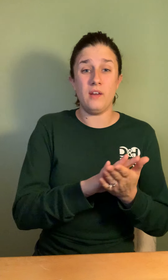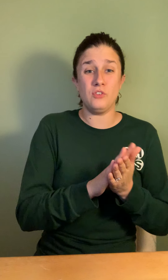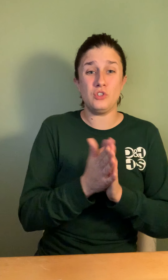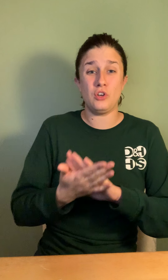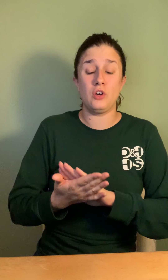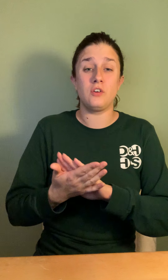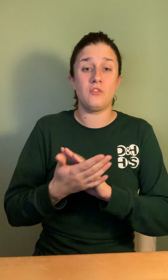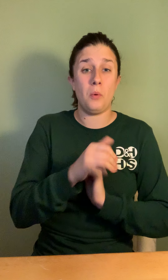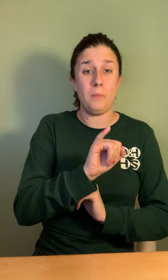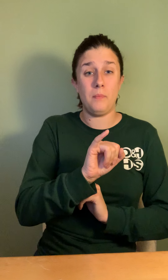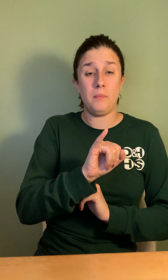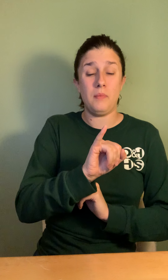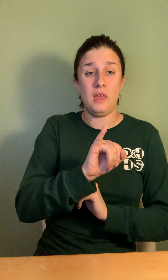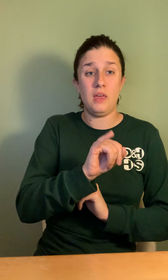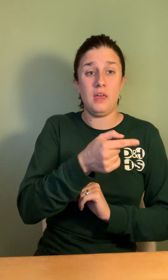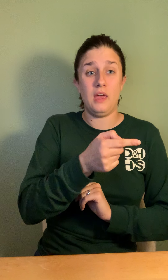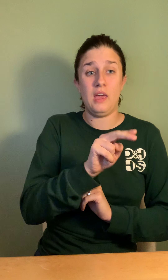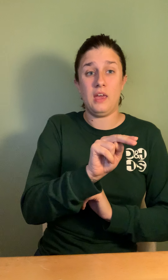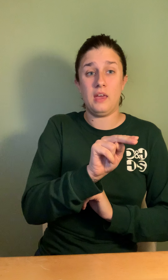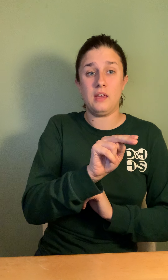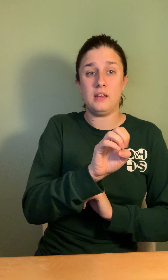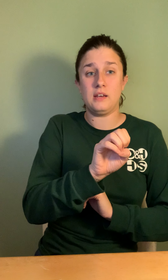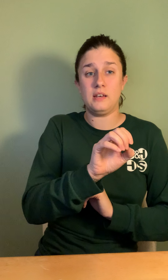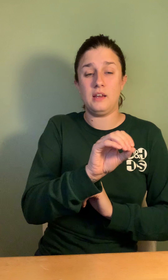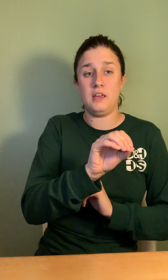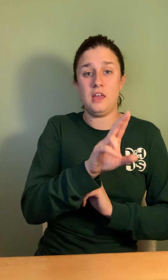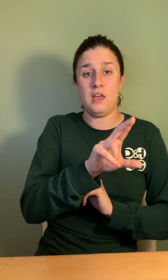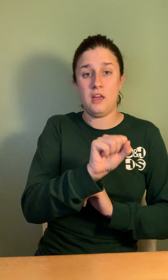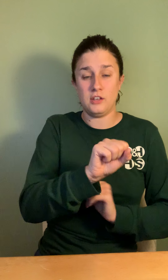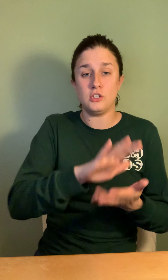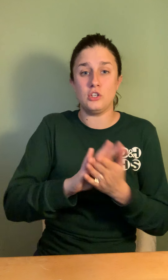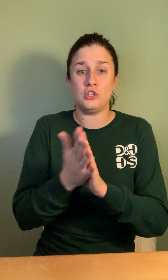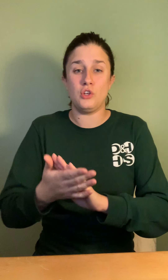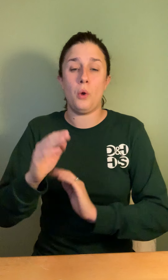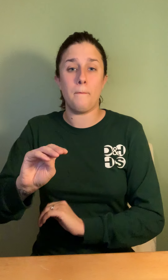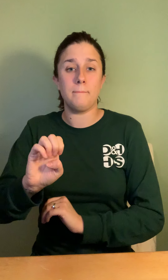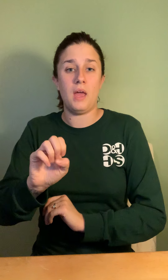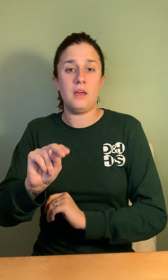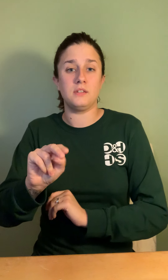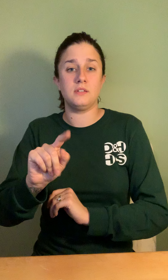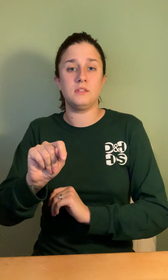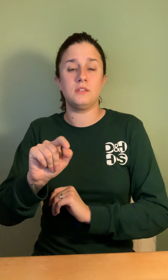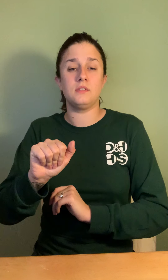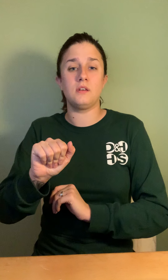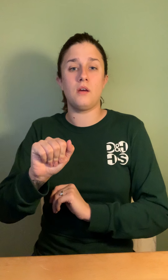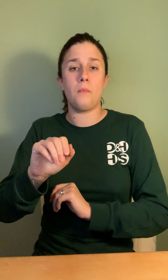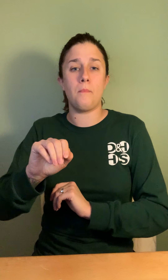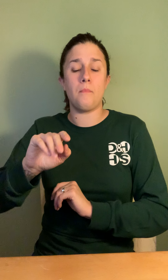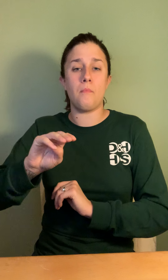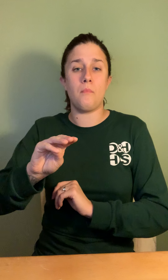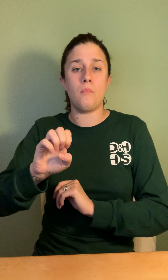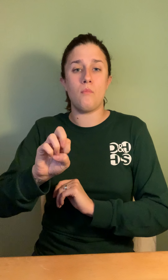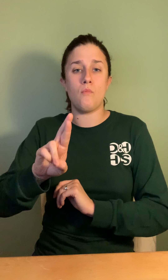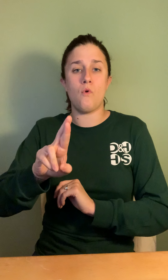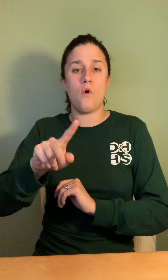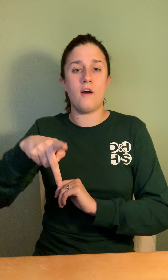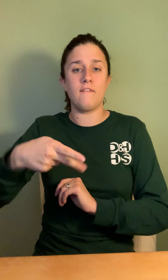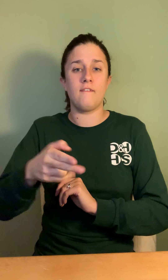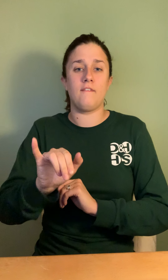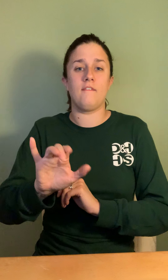rock into a metamorphic rock. But there's still one more option. What if our igneous